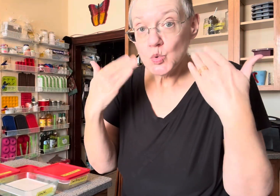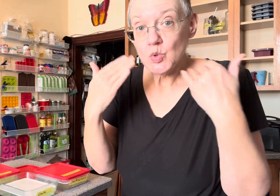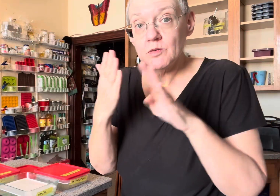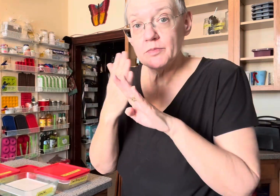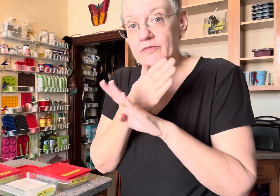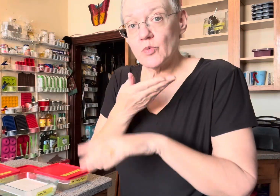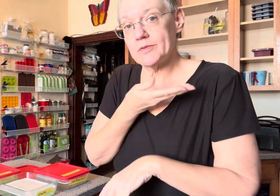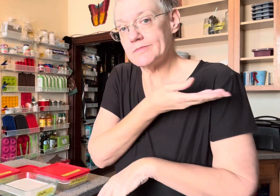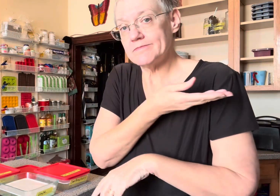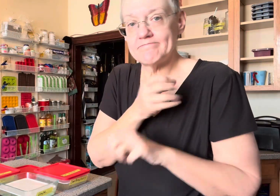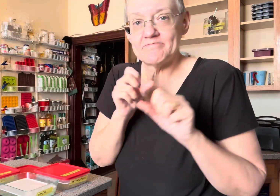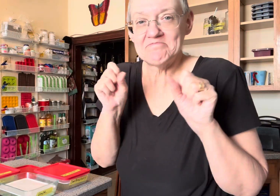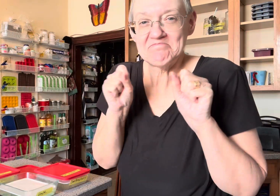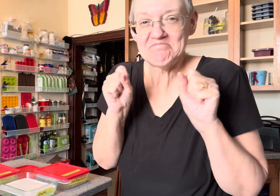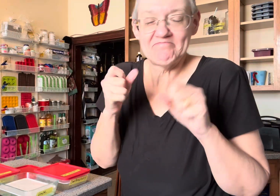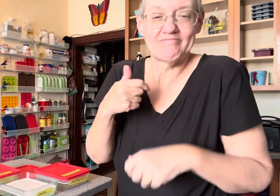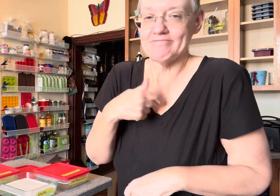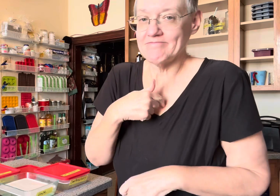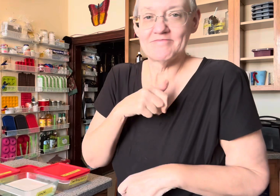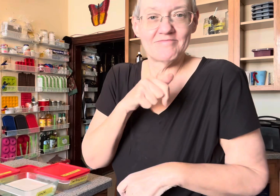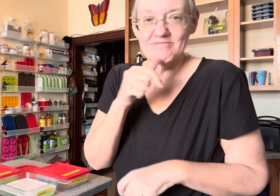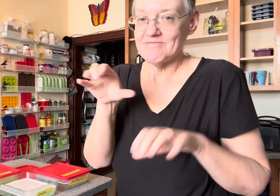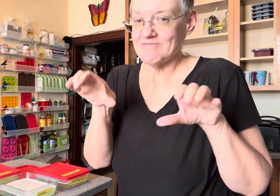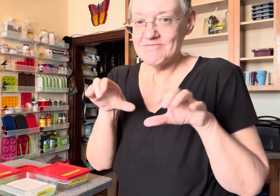these all need to cool before I put them in the fridge.